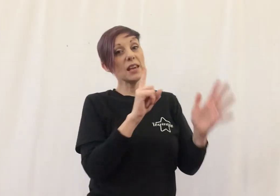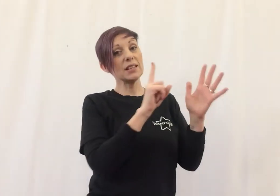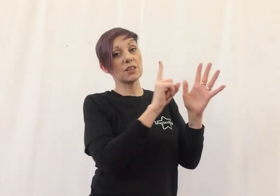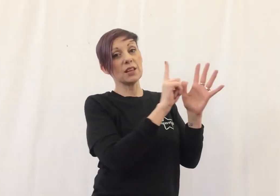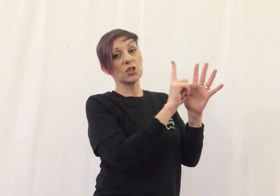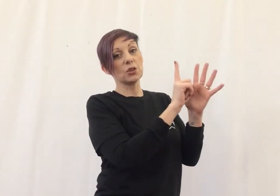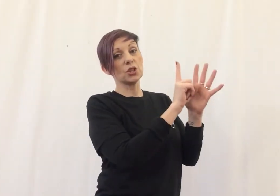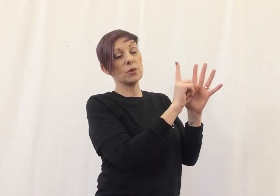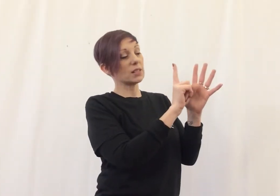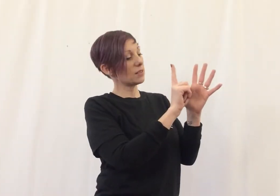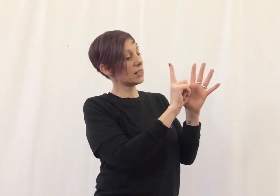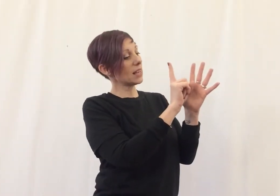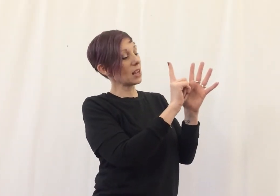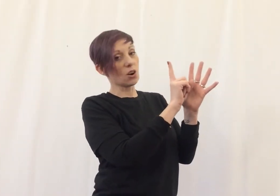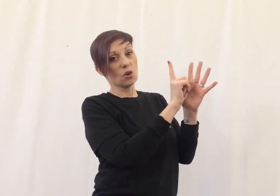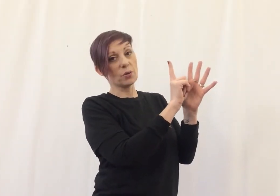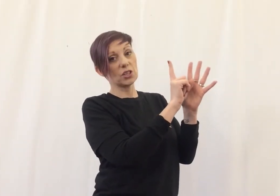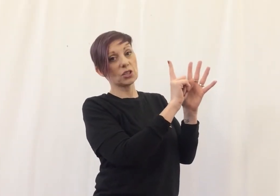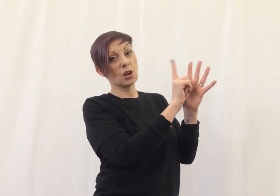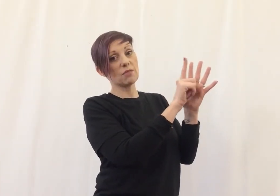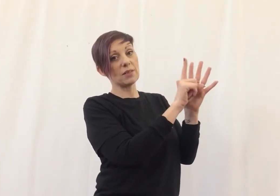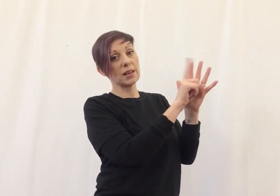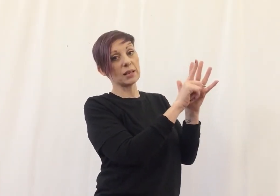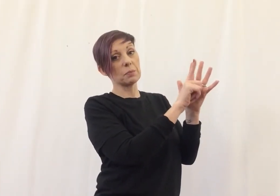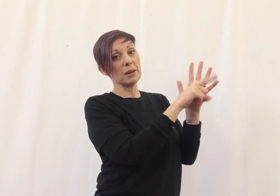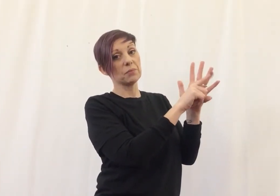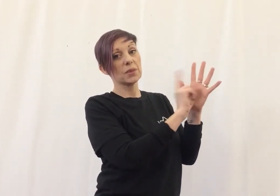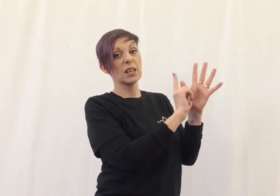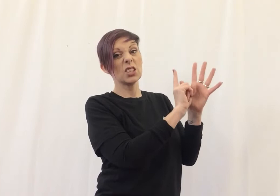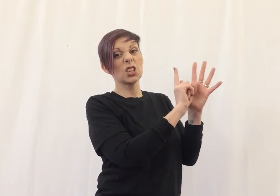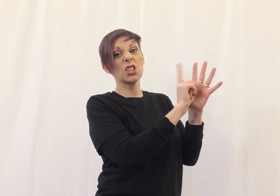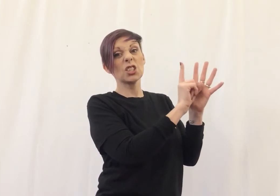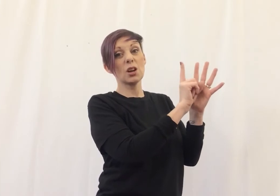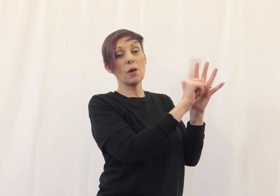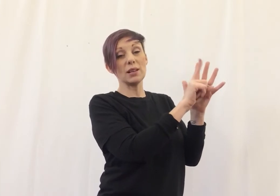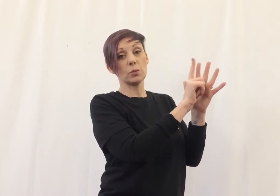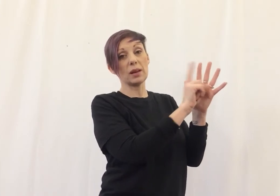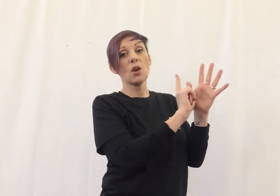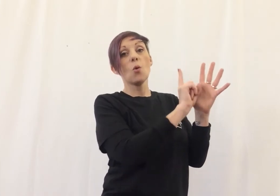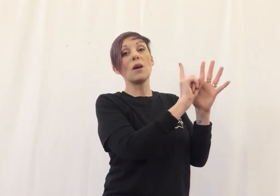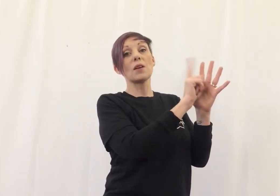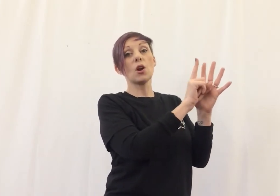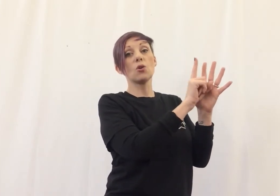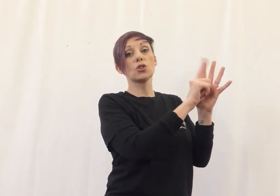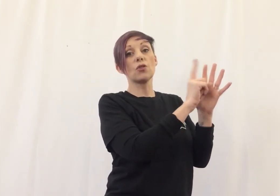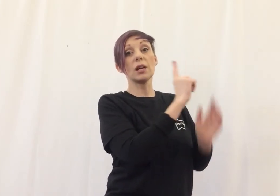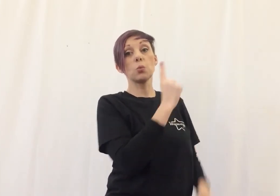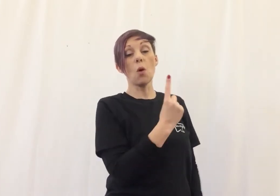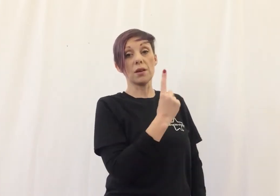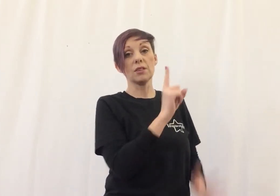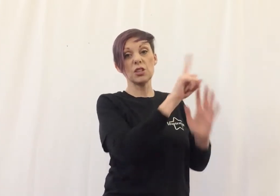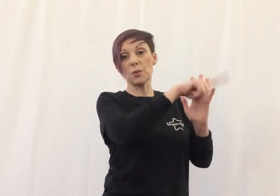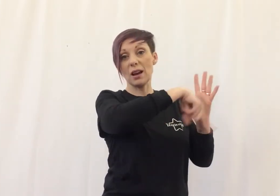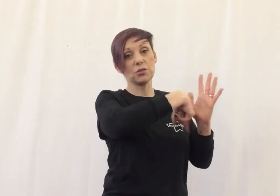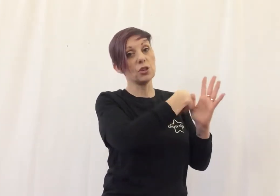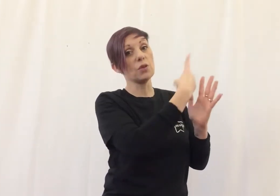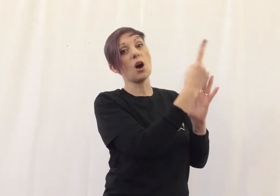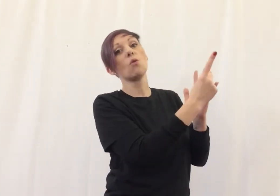easier things you can do is at the ticking clock, where it's just going around the next bit, is you can just go a little bit. When the clock strikes 1, you don't have to do the whole clock